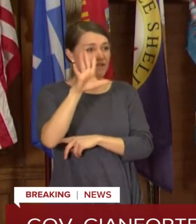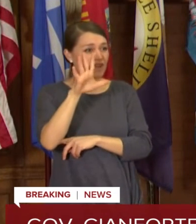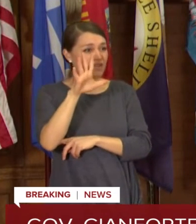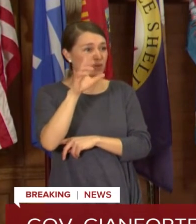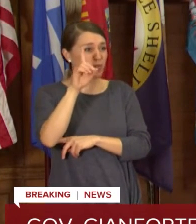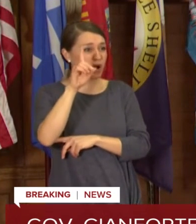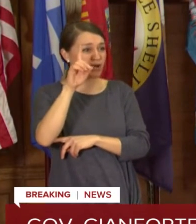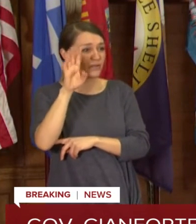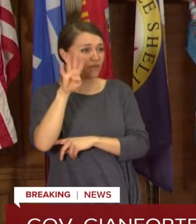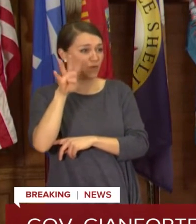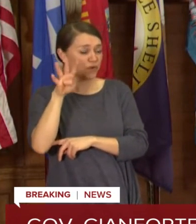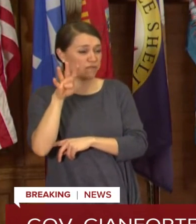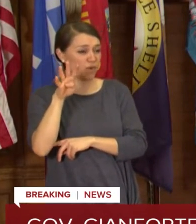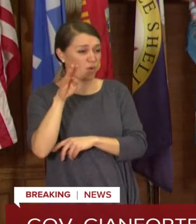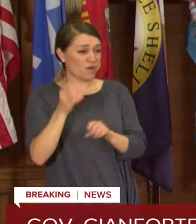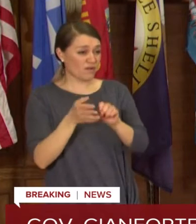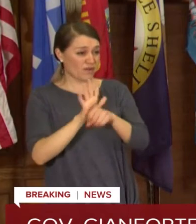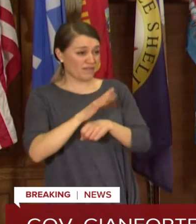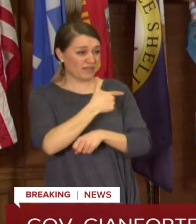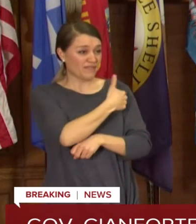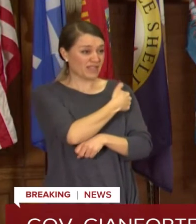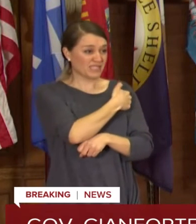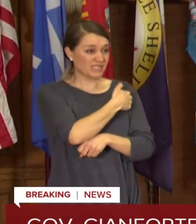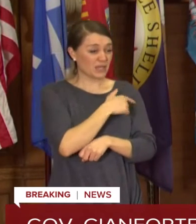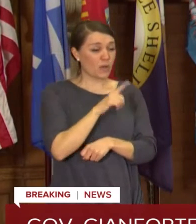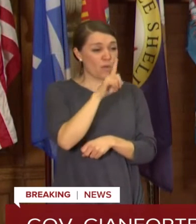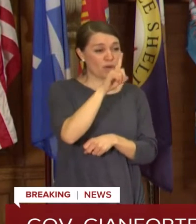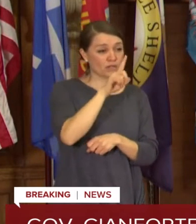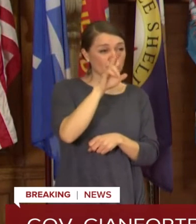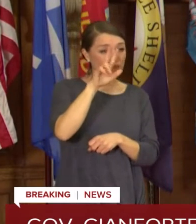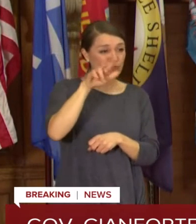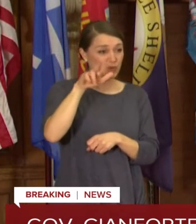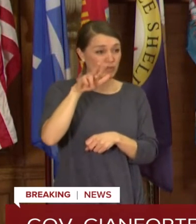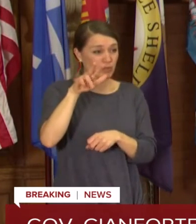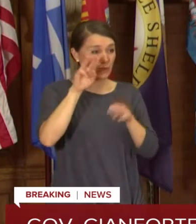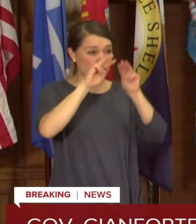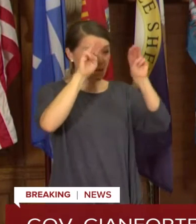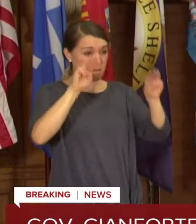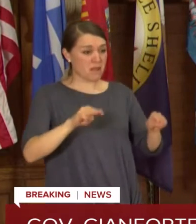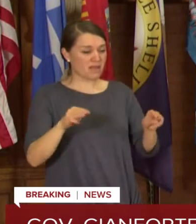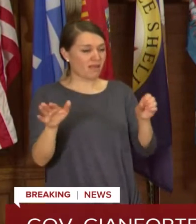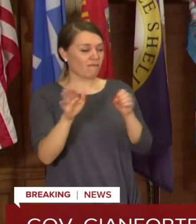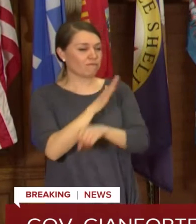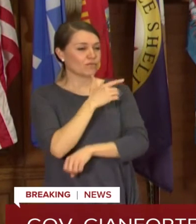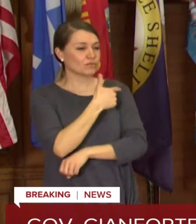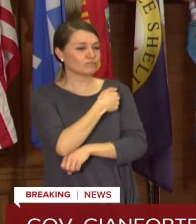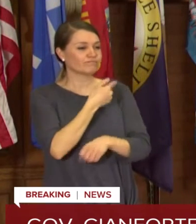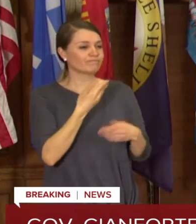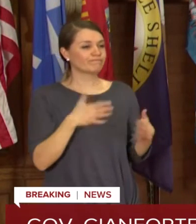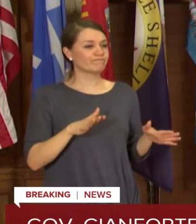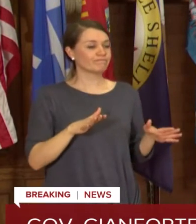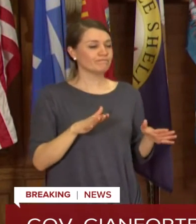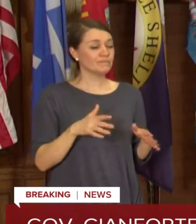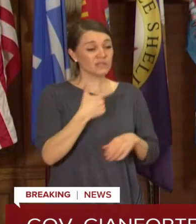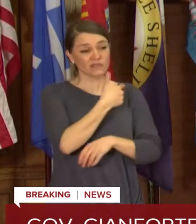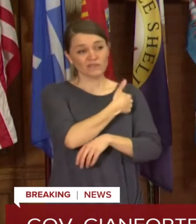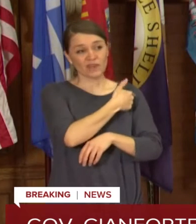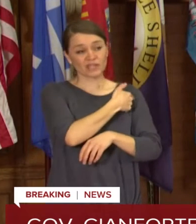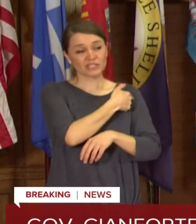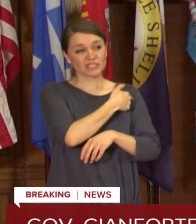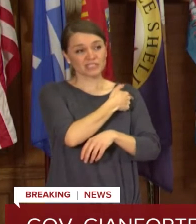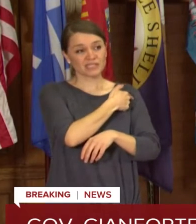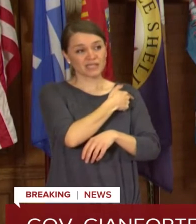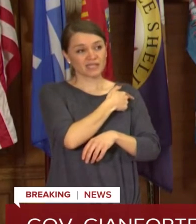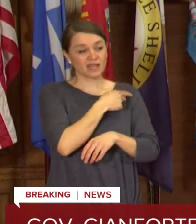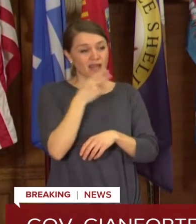345,144 COVID vaccines with nearly 133,000 Montanans fully vaccinated. These vaccinations are the light